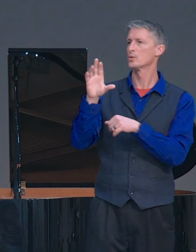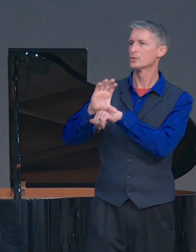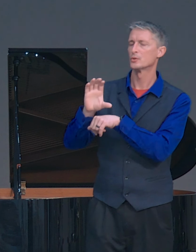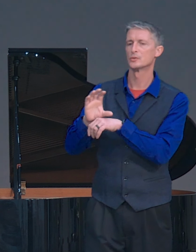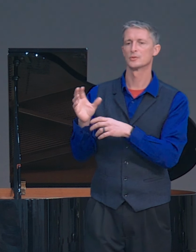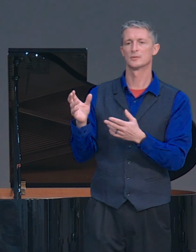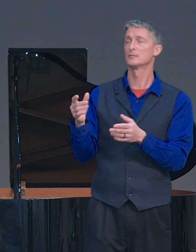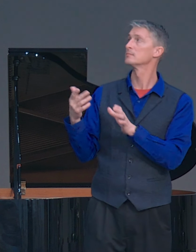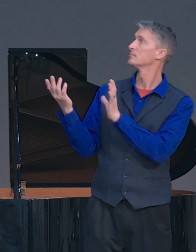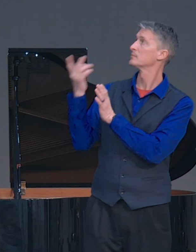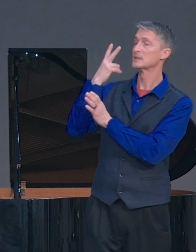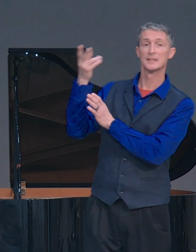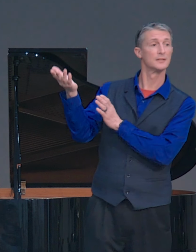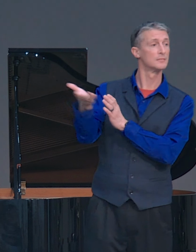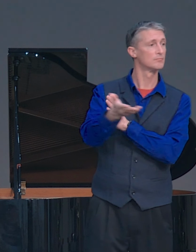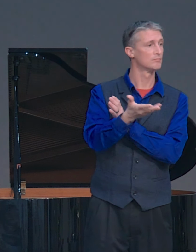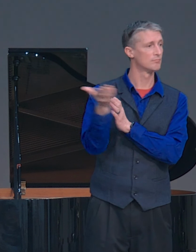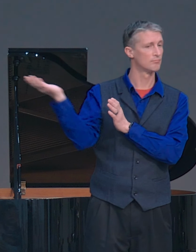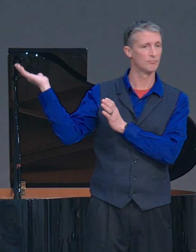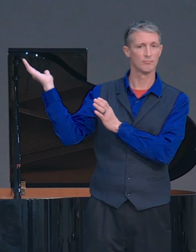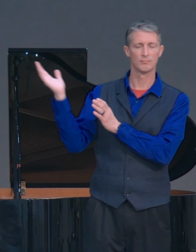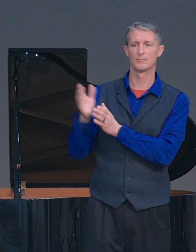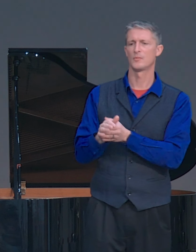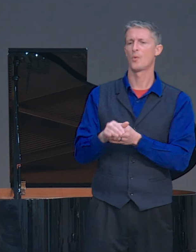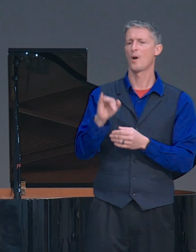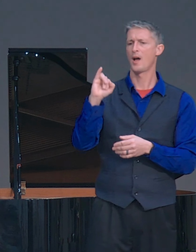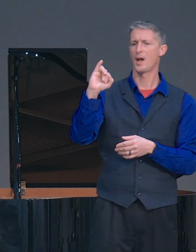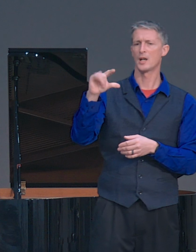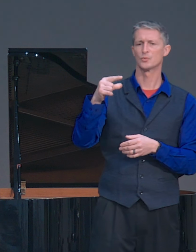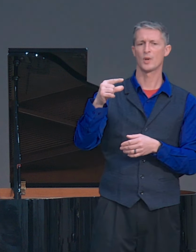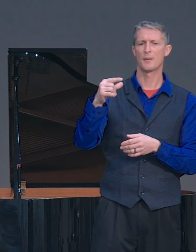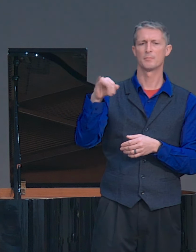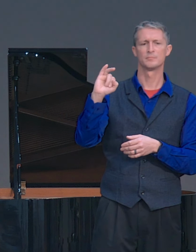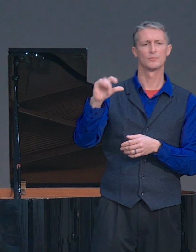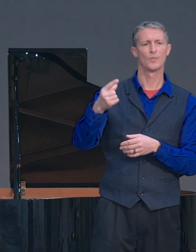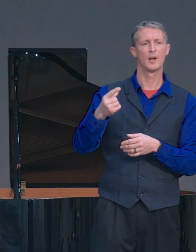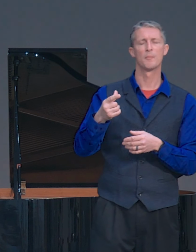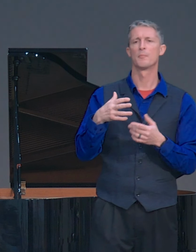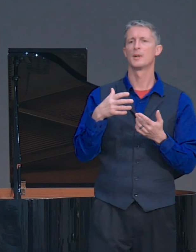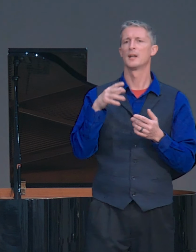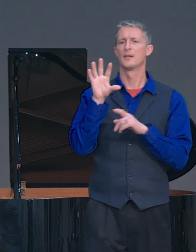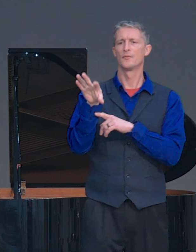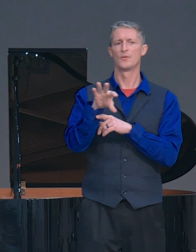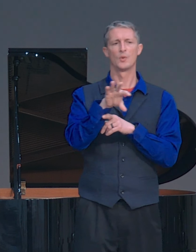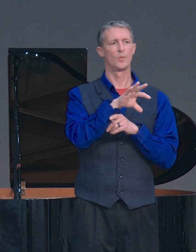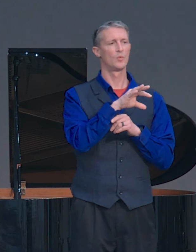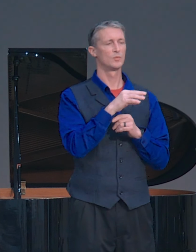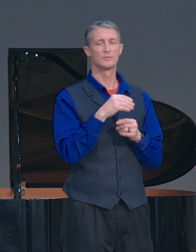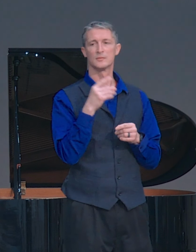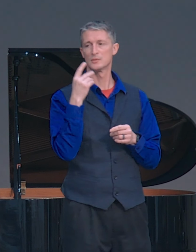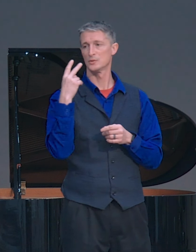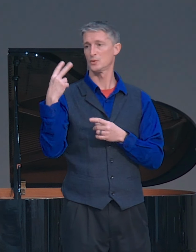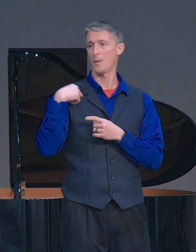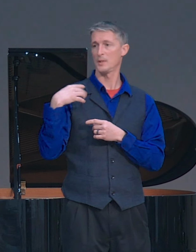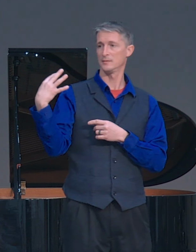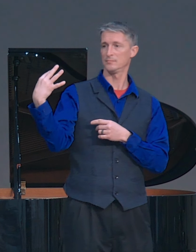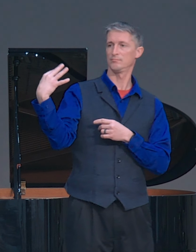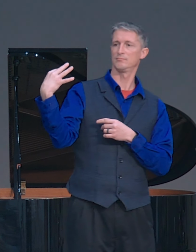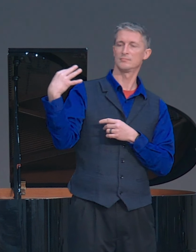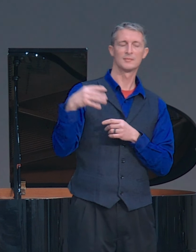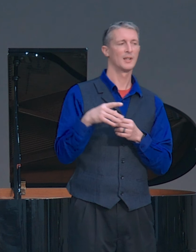Be like me Instagramming you a video of me delivering, you know, something to somebody's house who